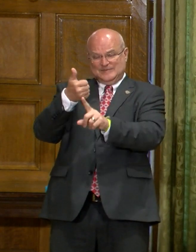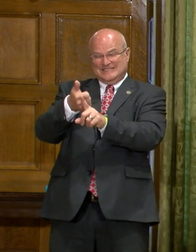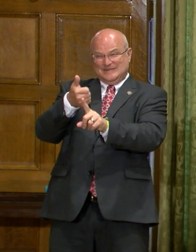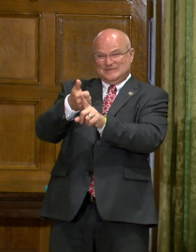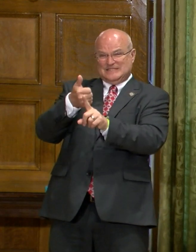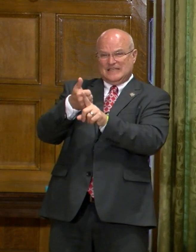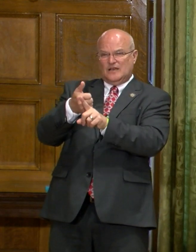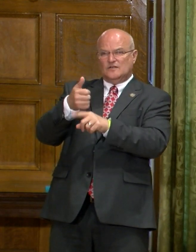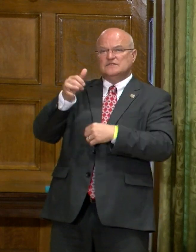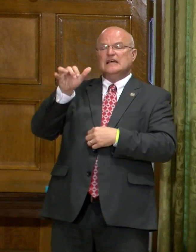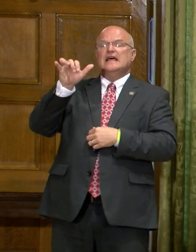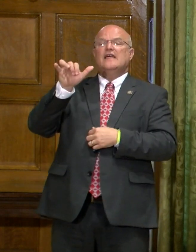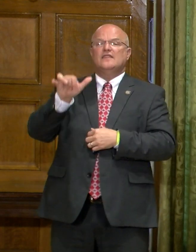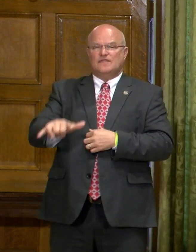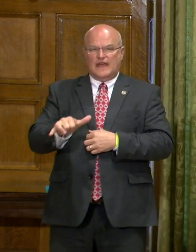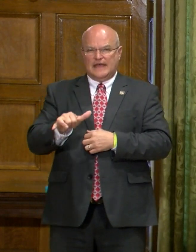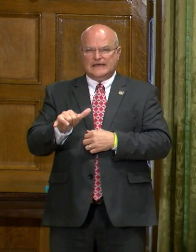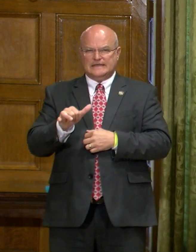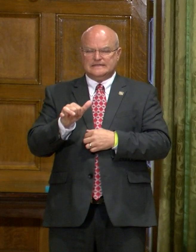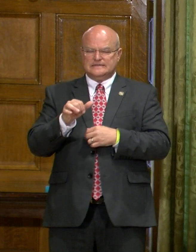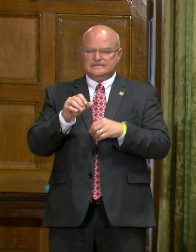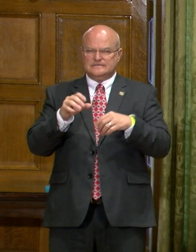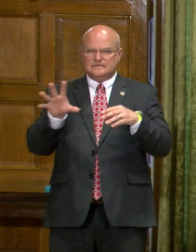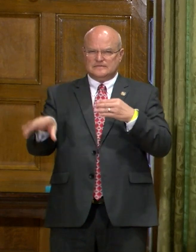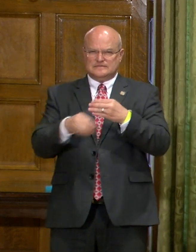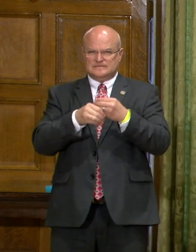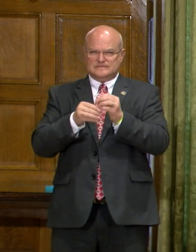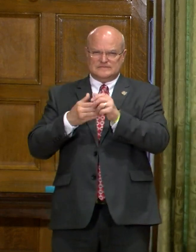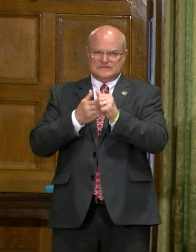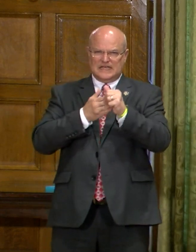themselves, that we're going to have to give some additional guidance on.